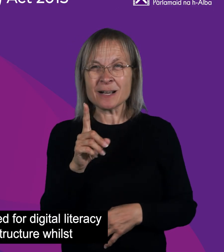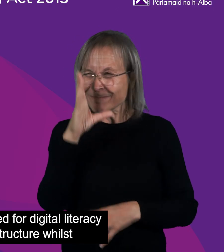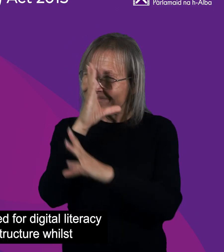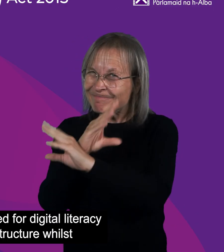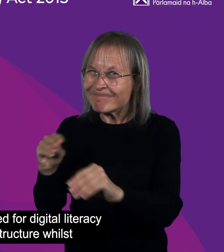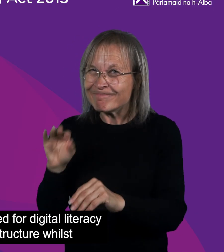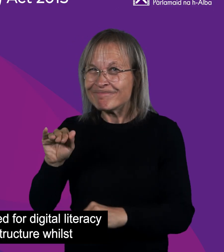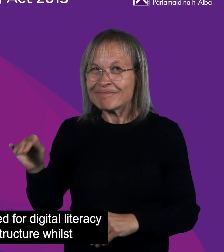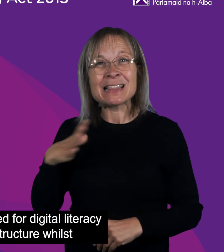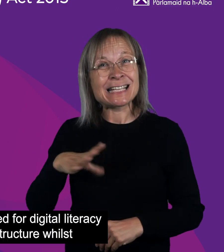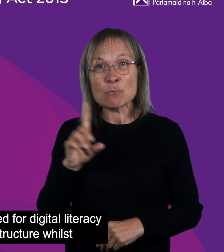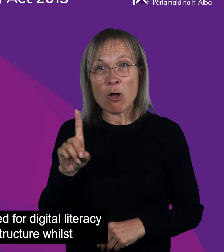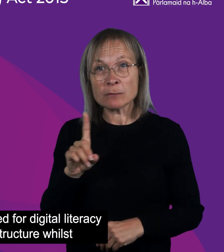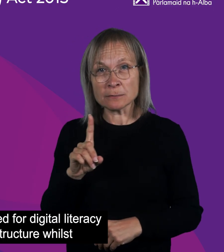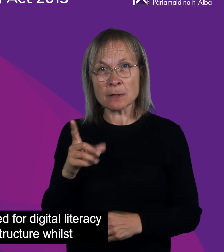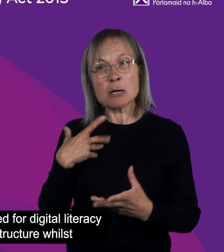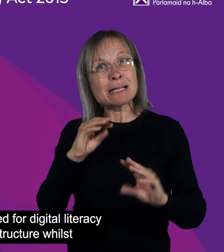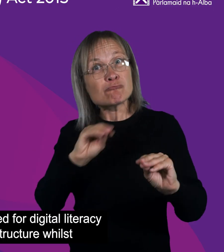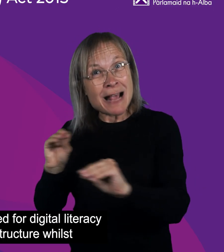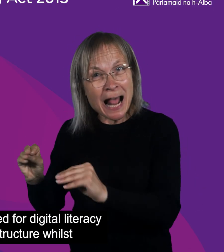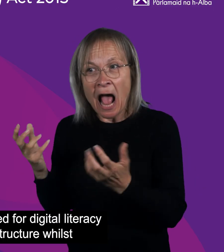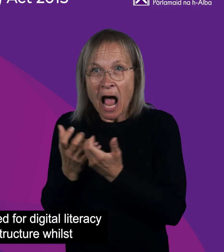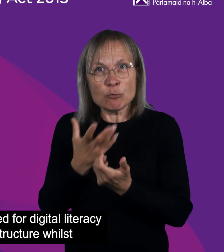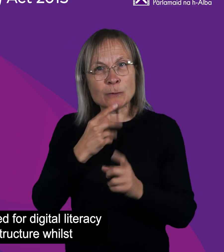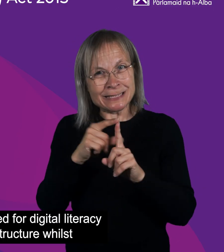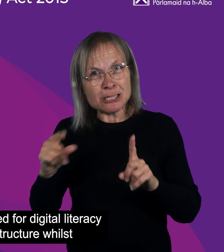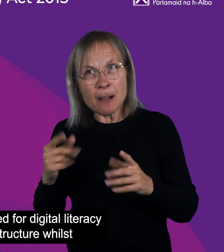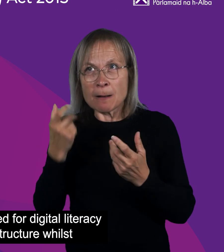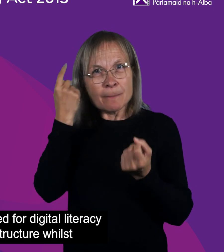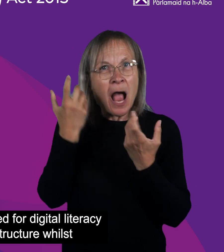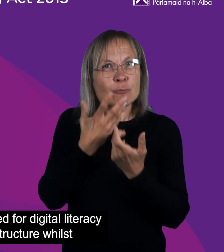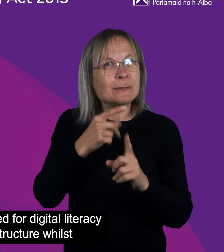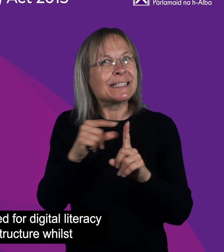infrastructure whilst noting that online interpretation isn't ideal for all BSL users.